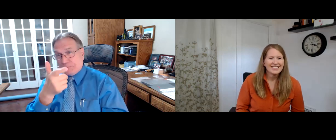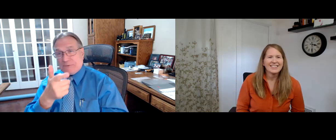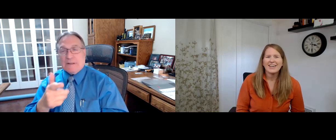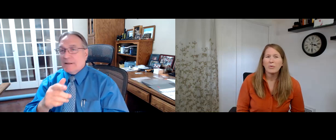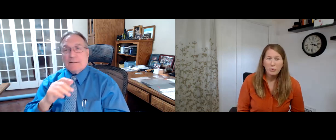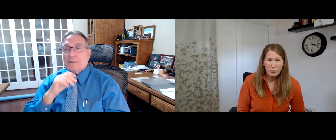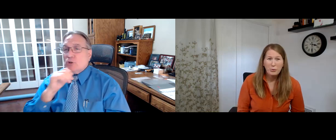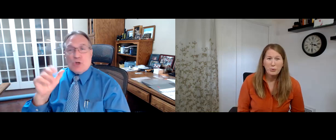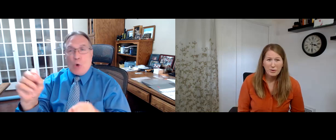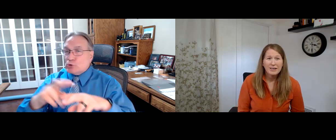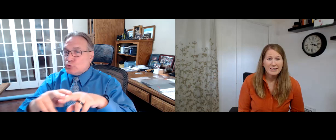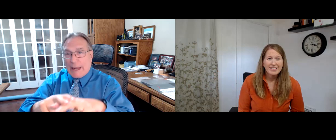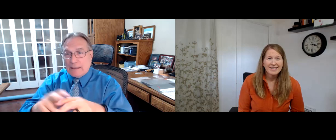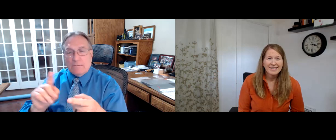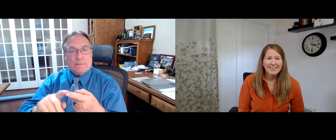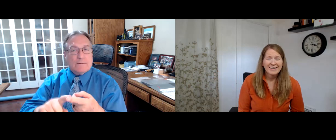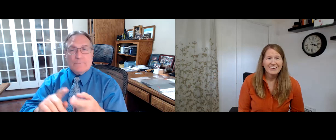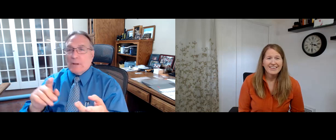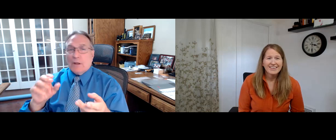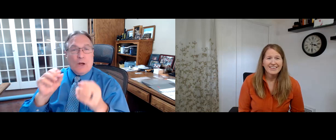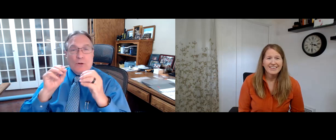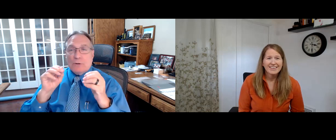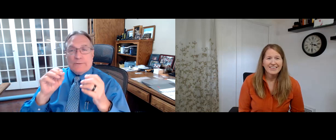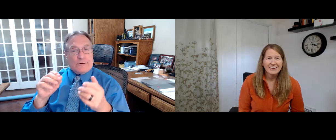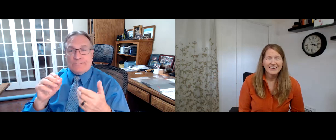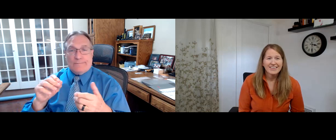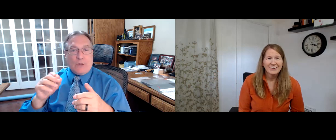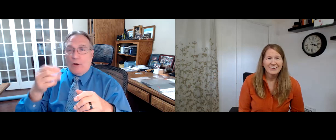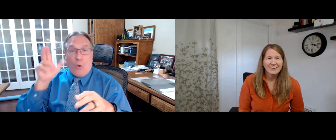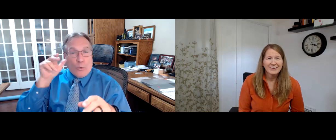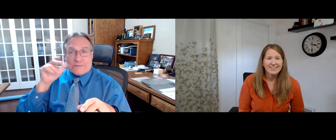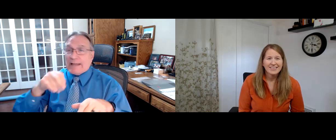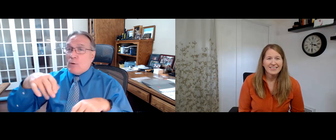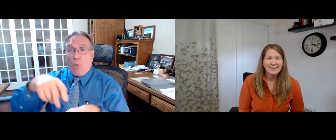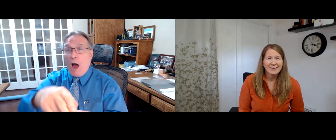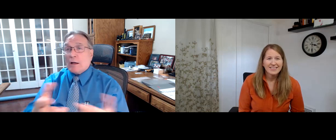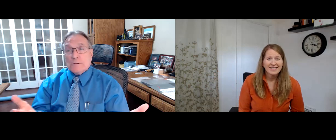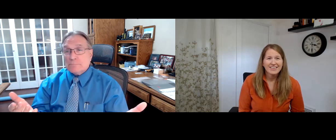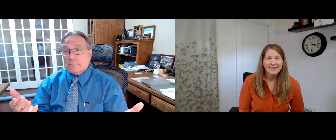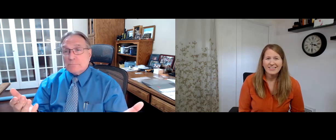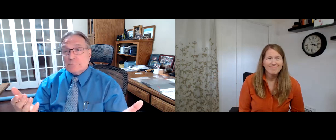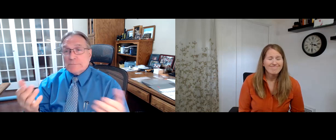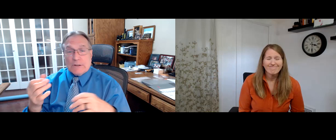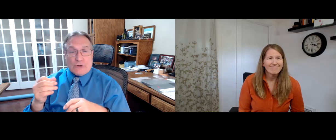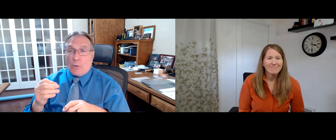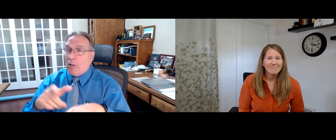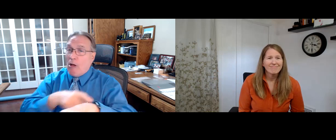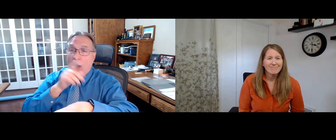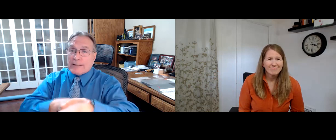miles. No train, just horse and walk. So a long